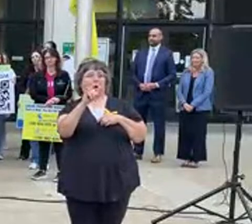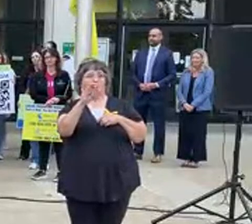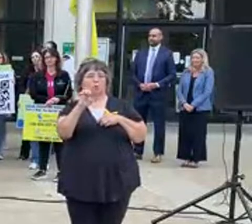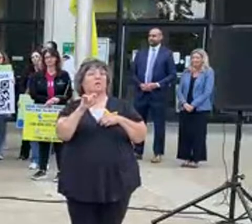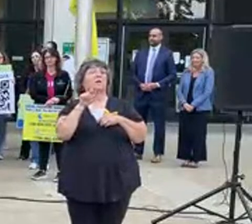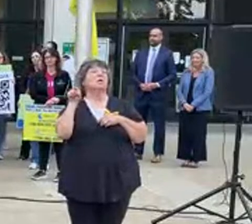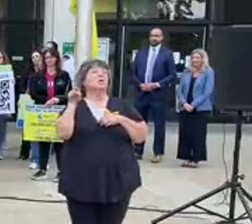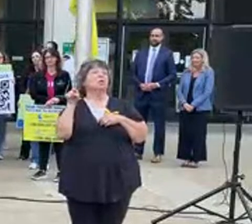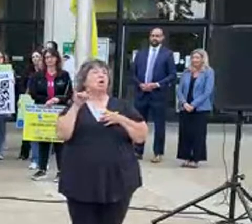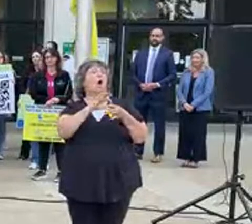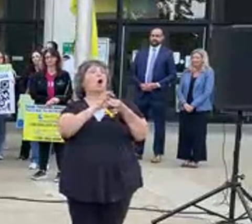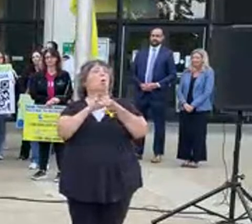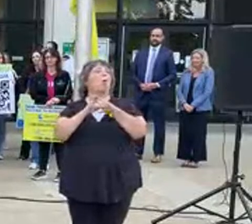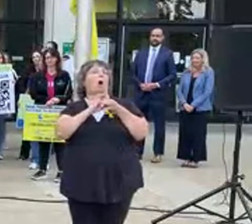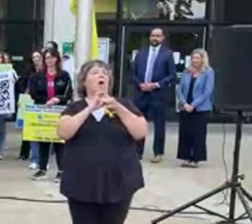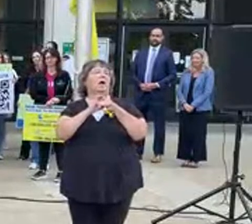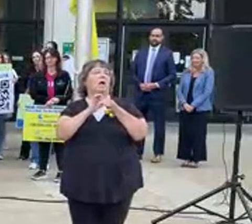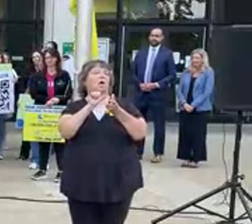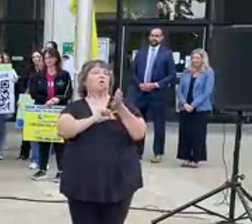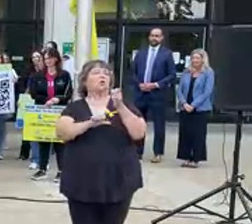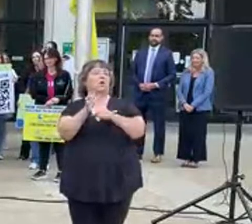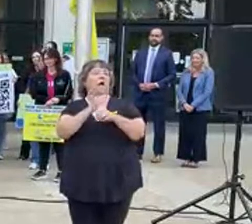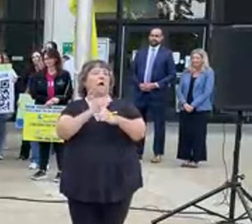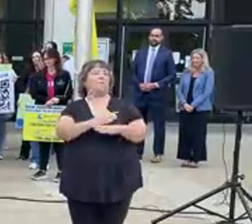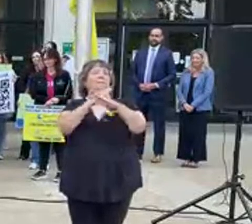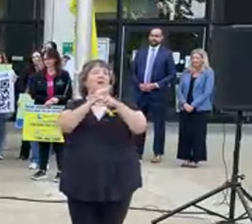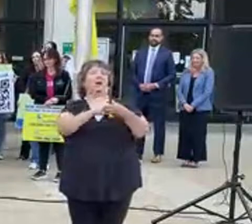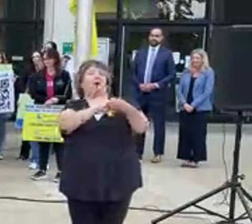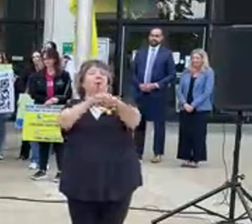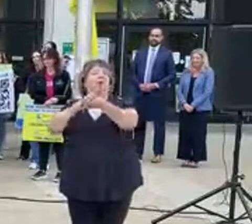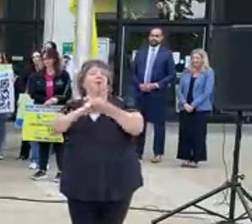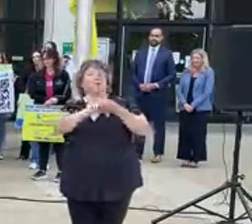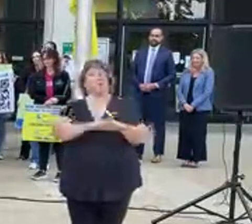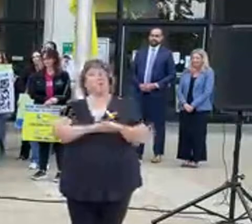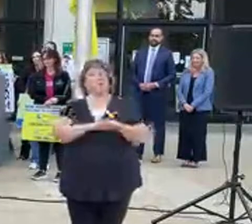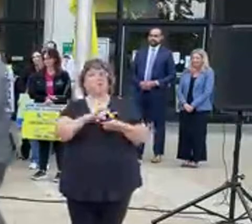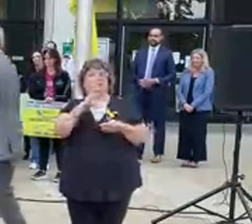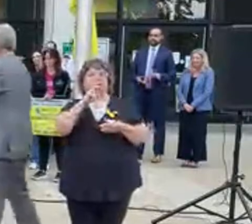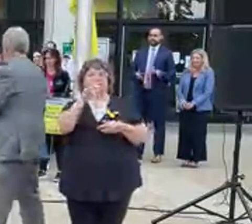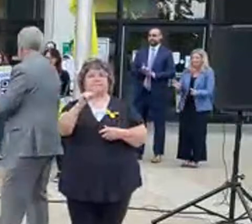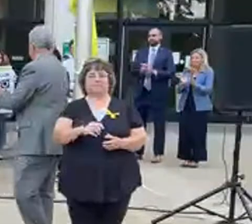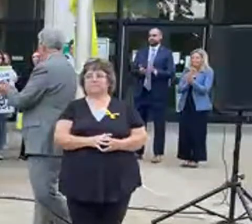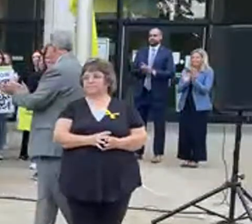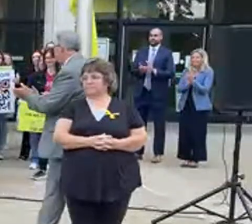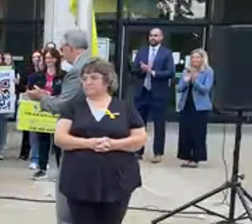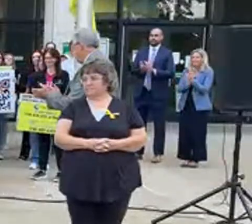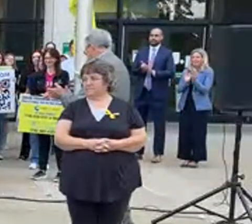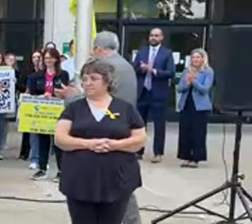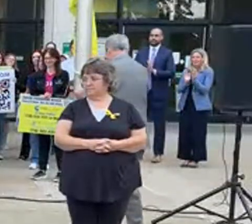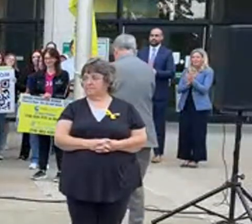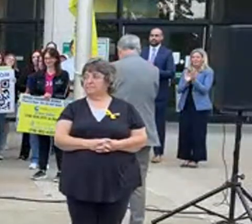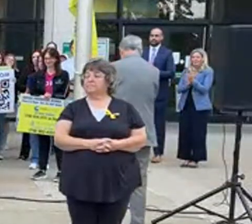she is the coordinator of the Suicide Prevention Coalition. Celia.